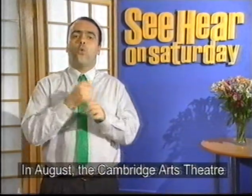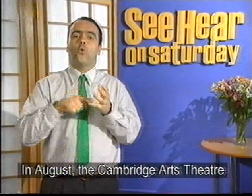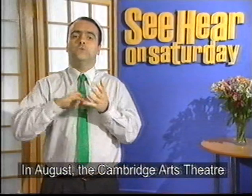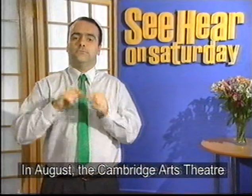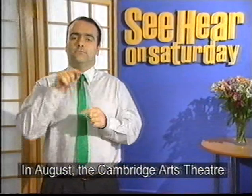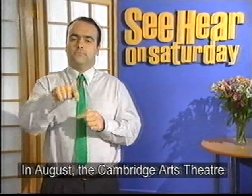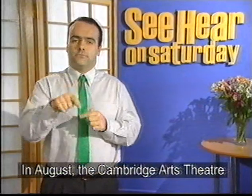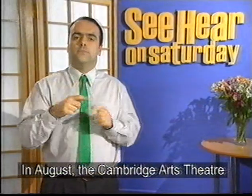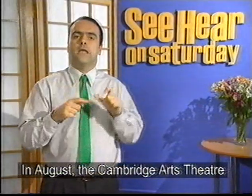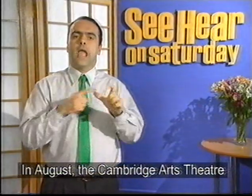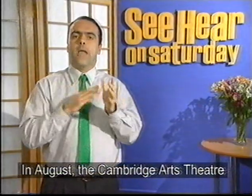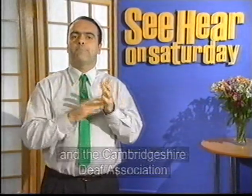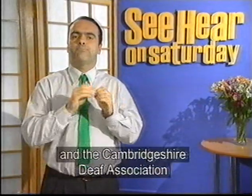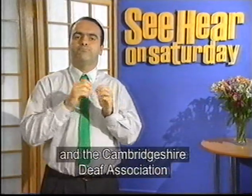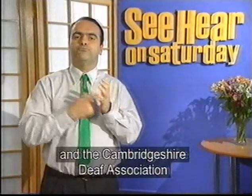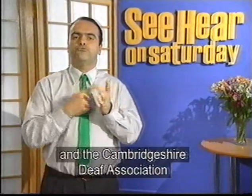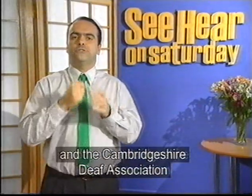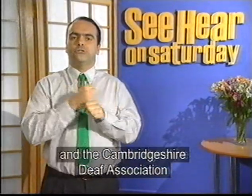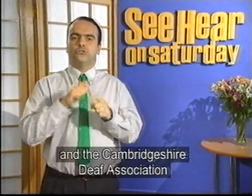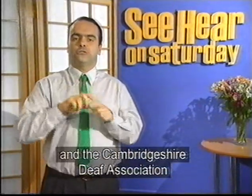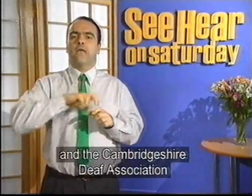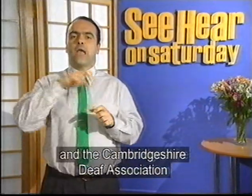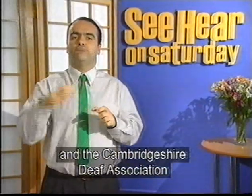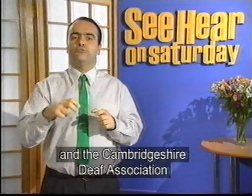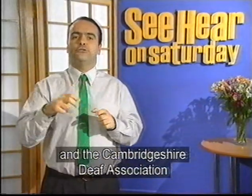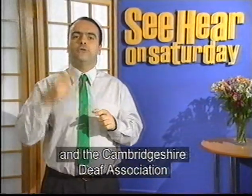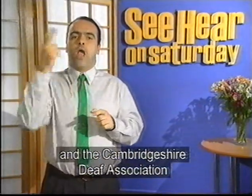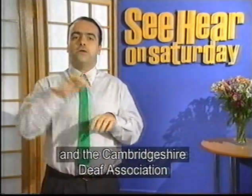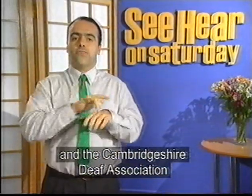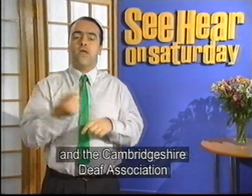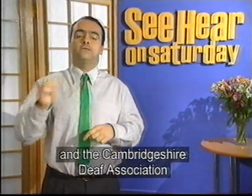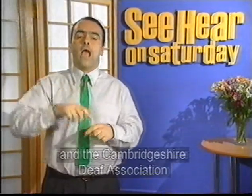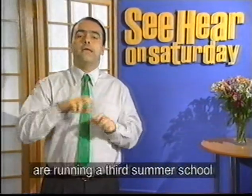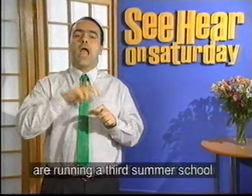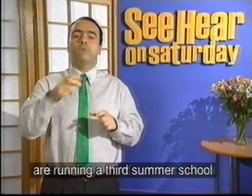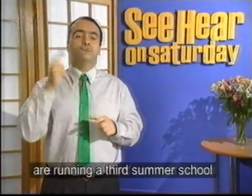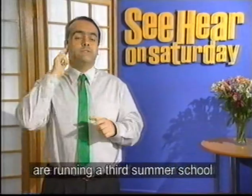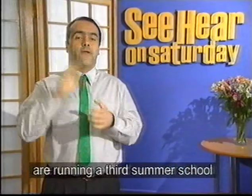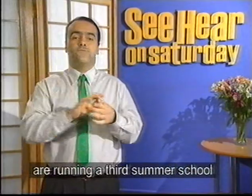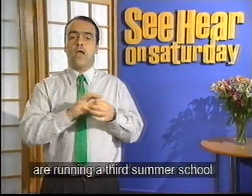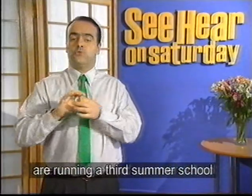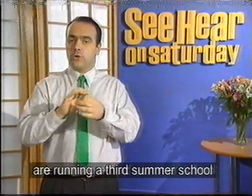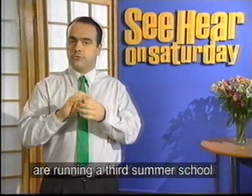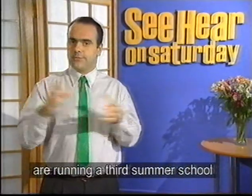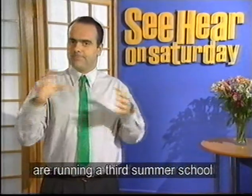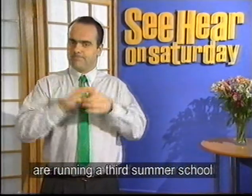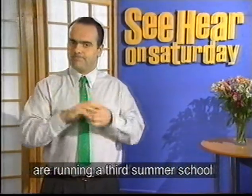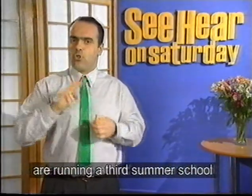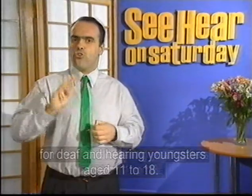In August, the Cambridge Arts Theatre and the Cambridgeshire Deaf Association are running a third summer school for deaf and hearing